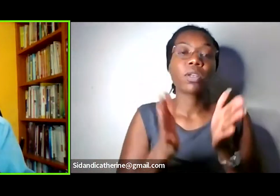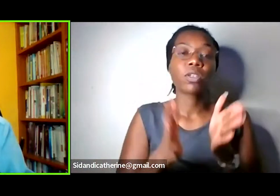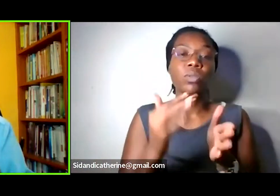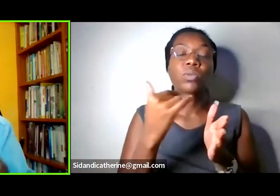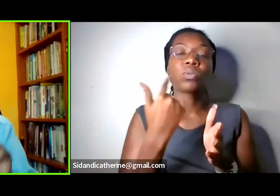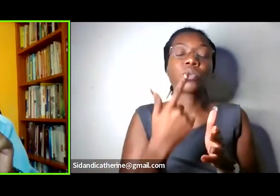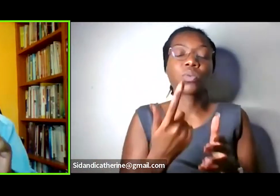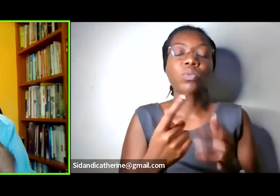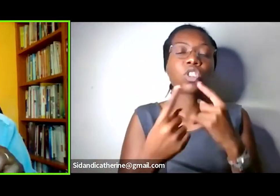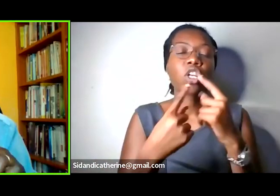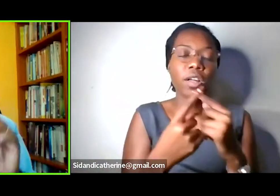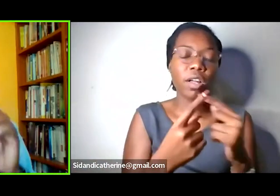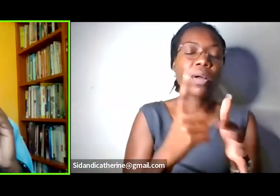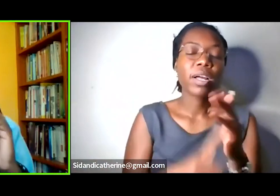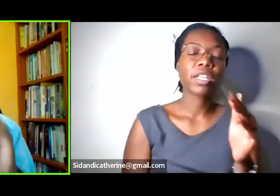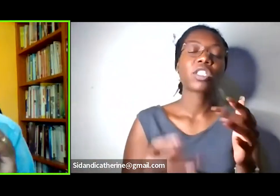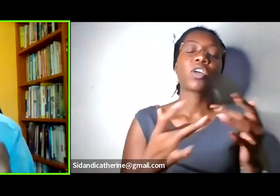Okay.